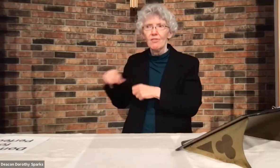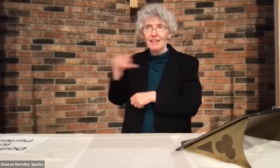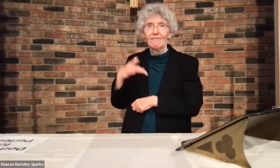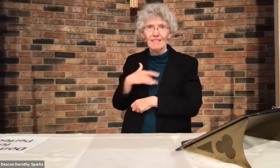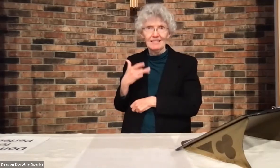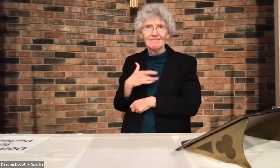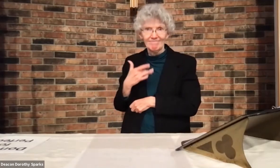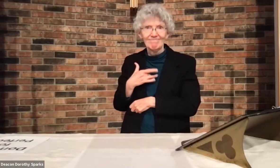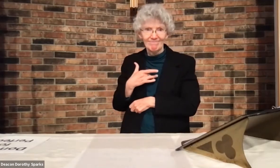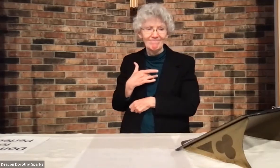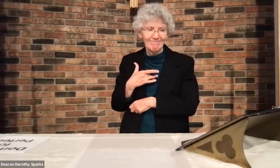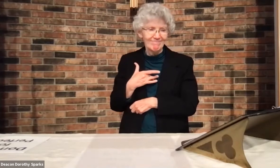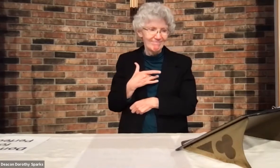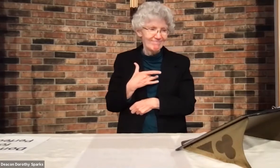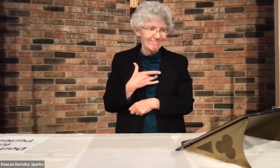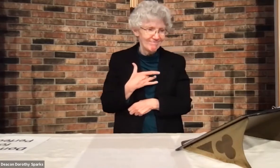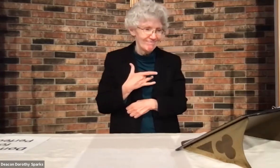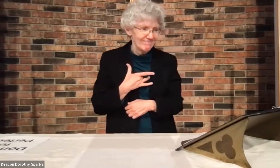feeling that way for 200 years?